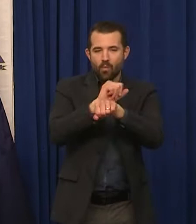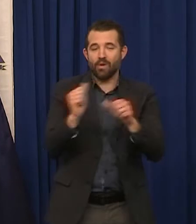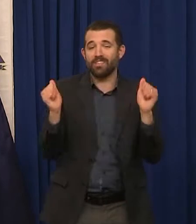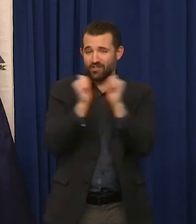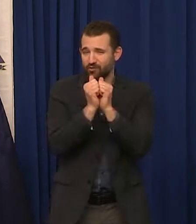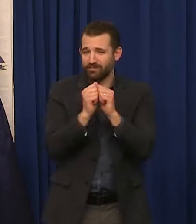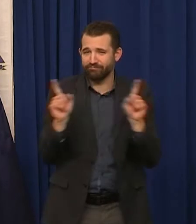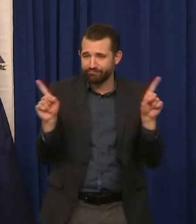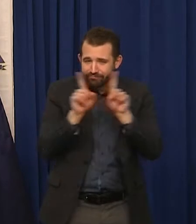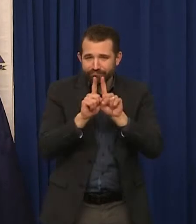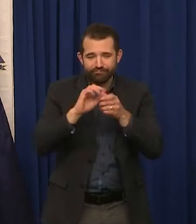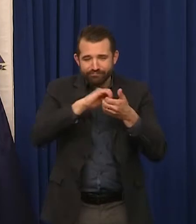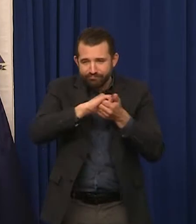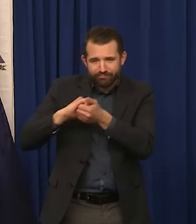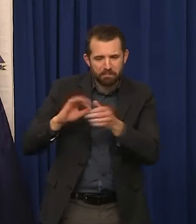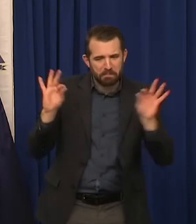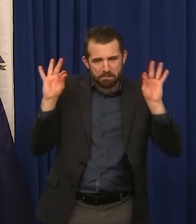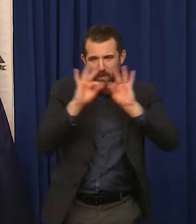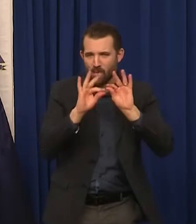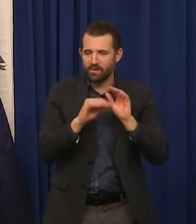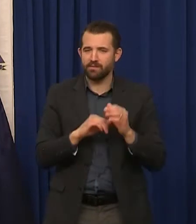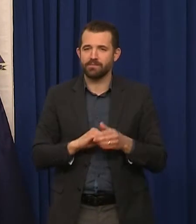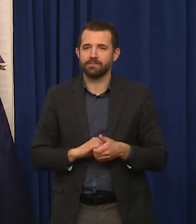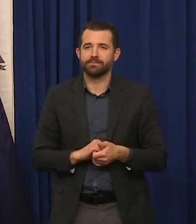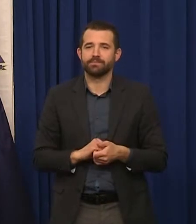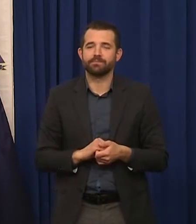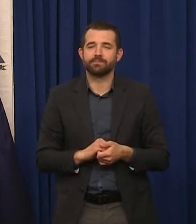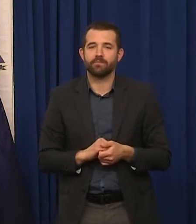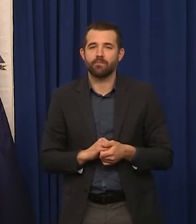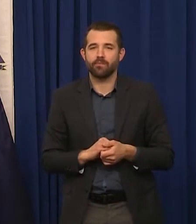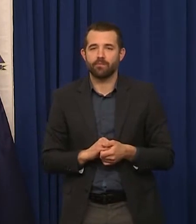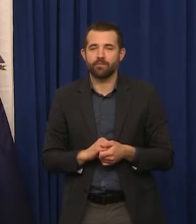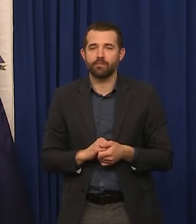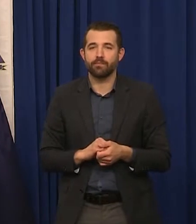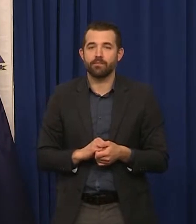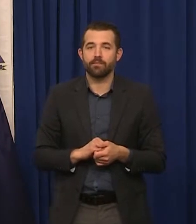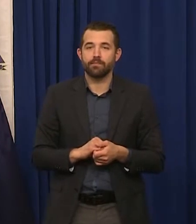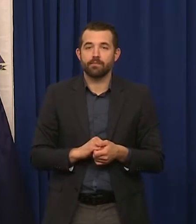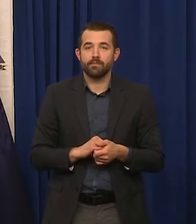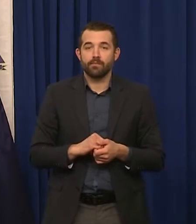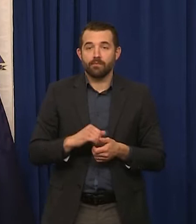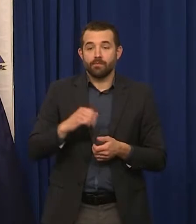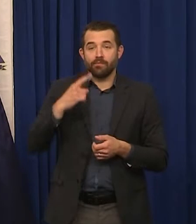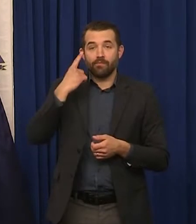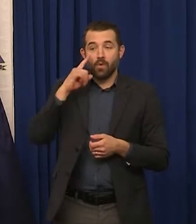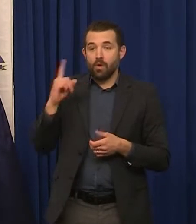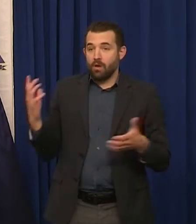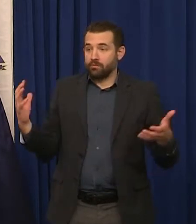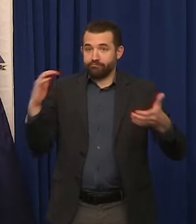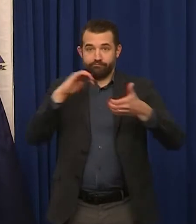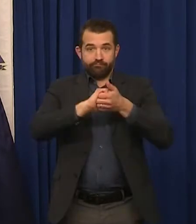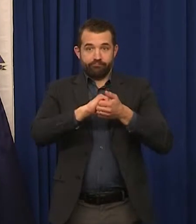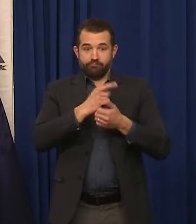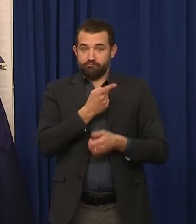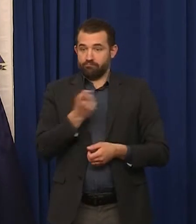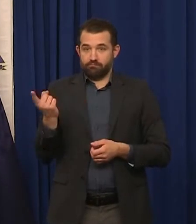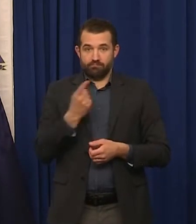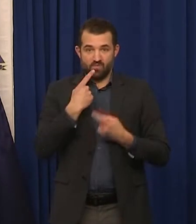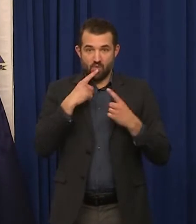than ever right now. For any good partnership to work, there has to be good